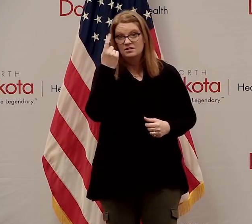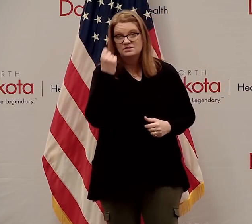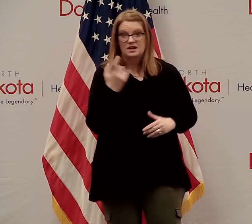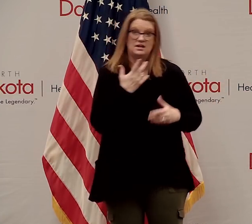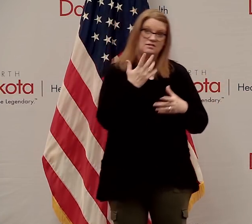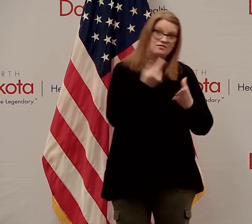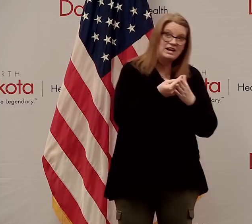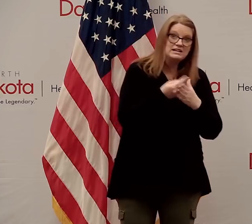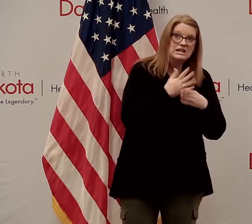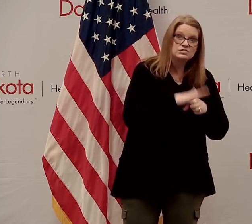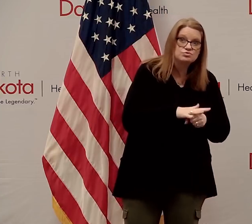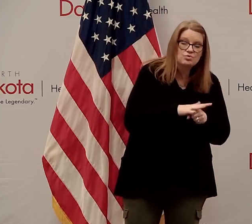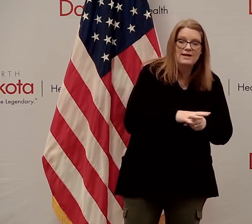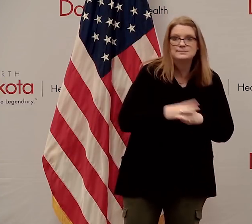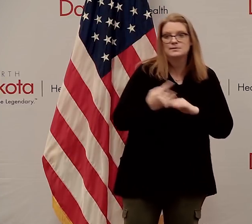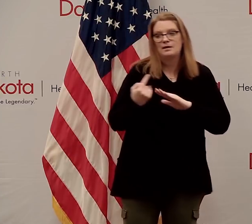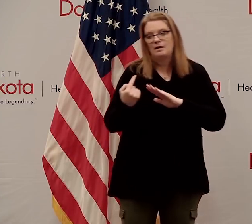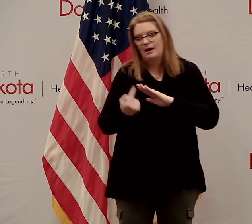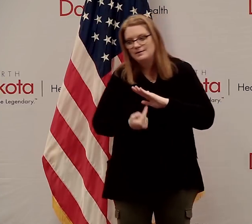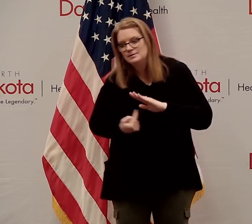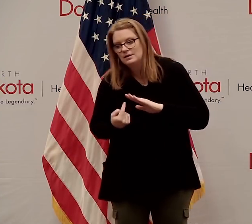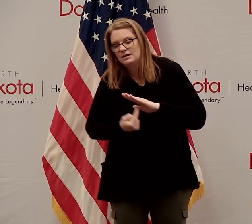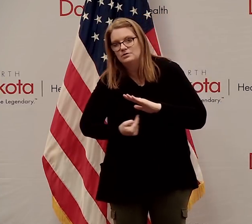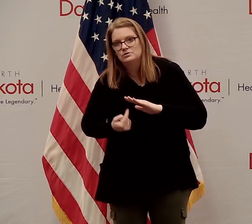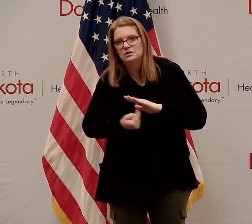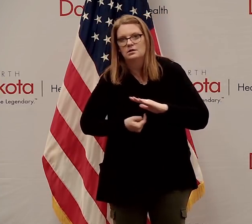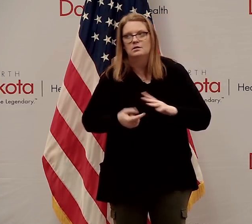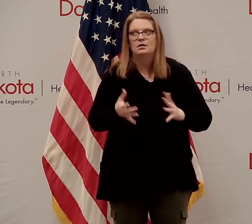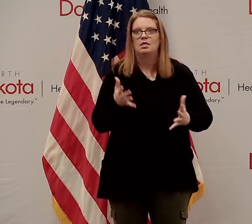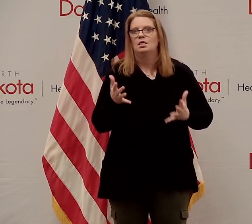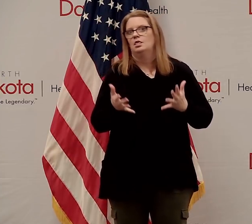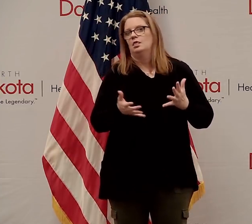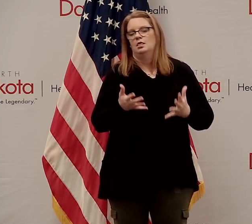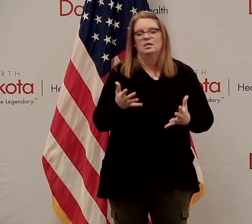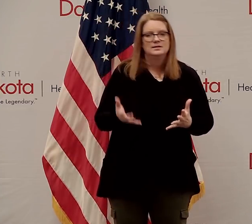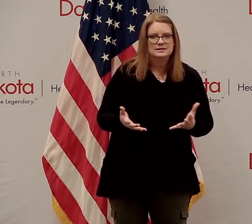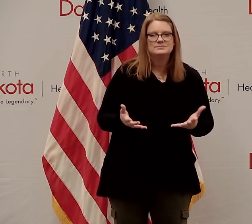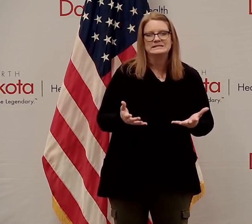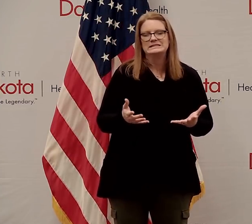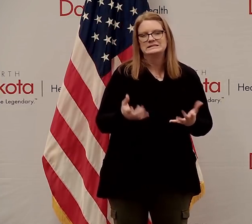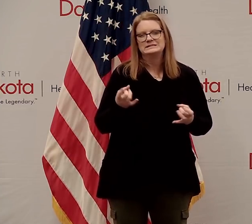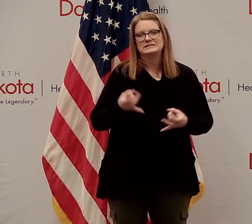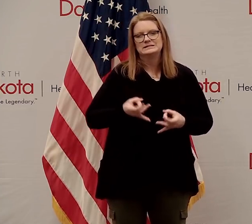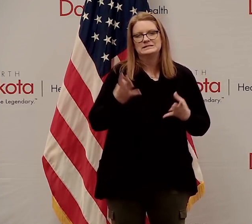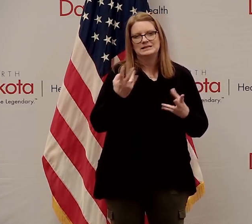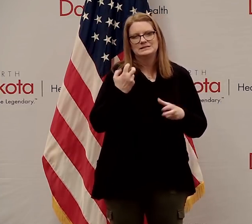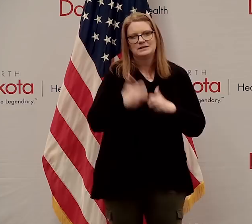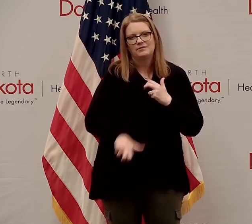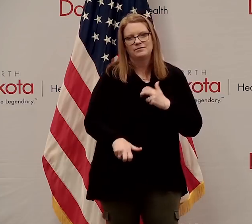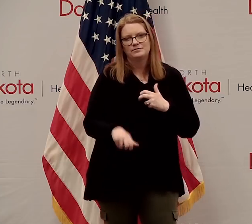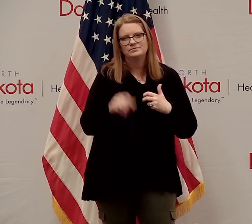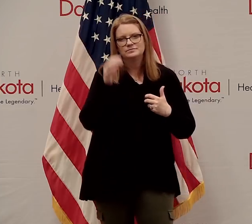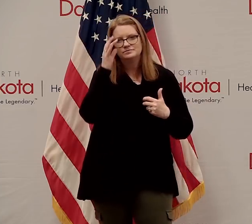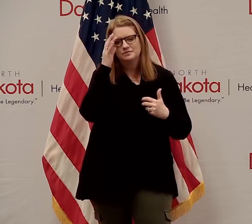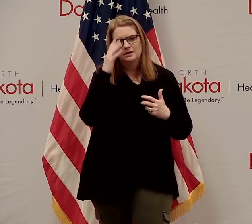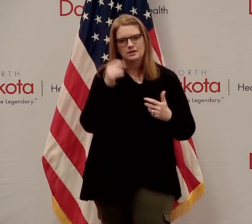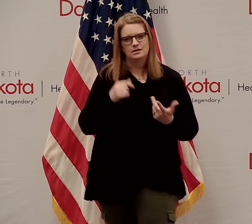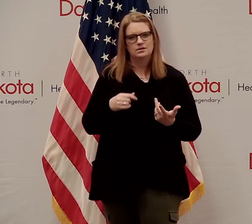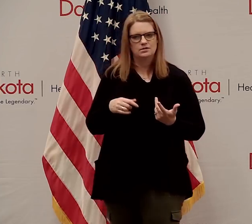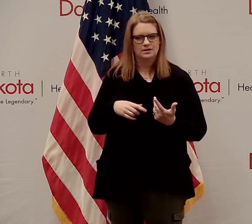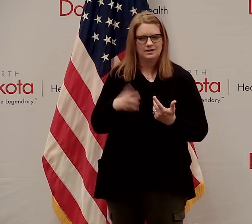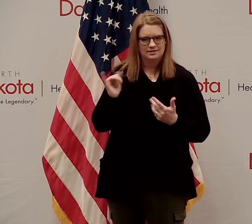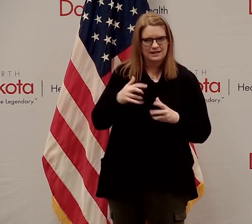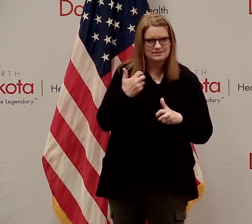stress associated with this both health emergency and financial crisis for many